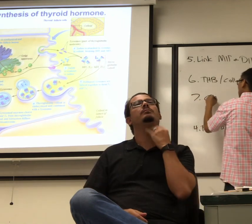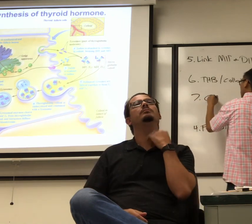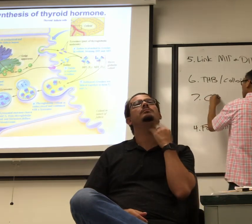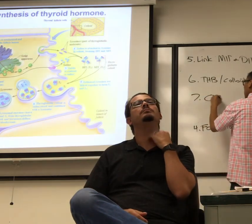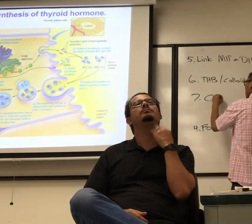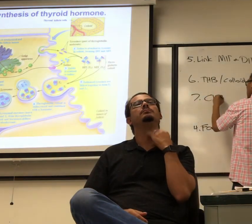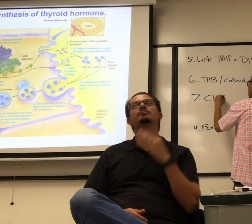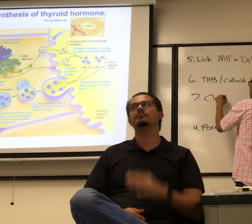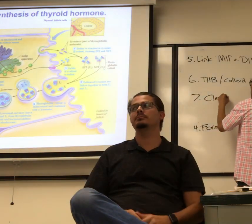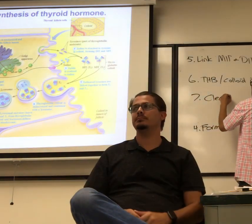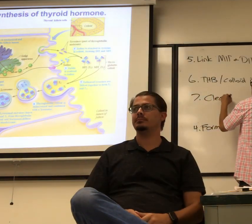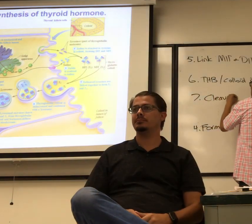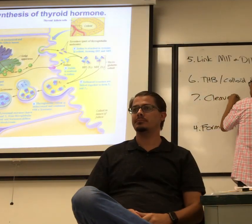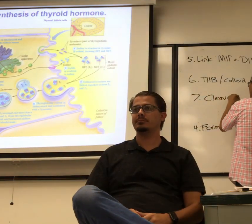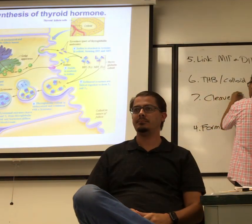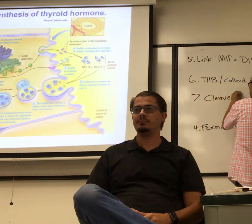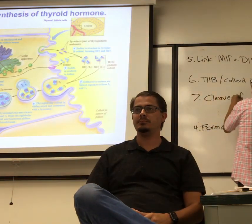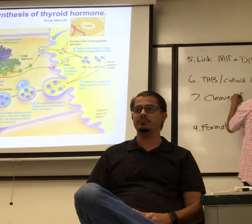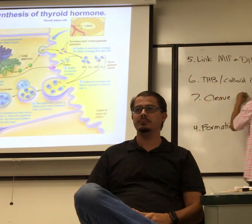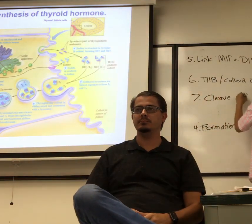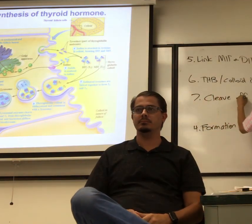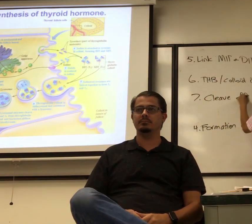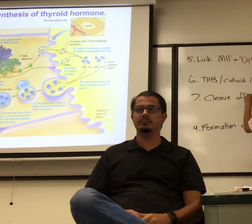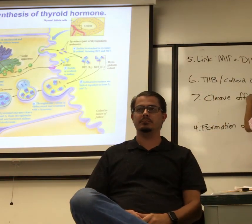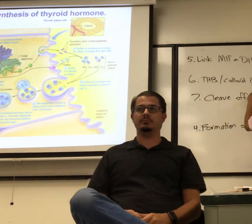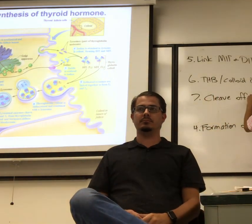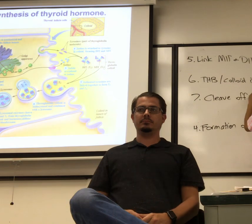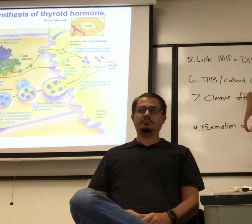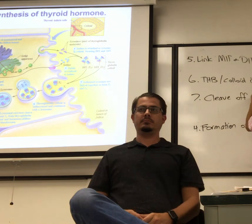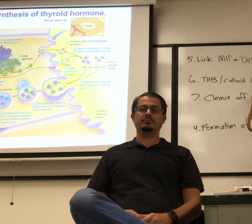circulate. That's the last step.